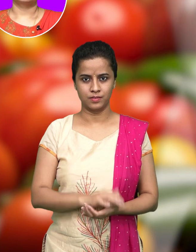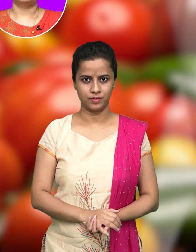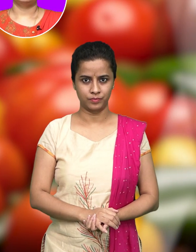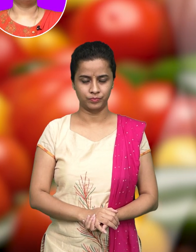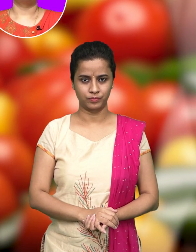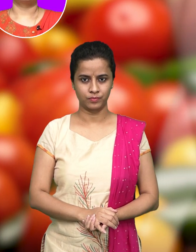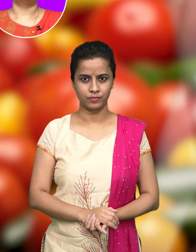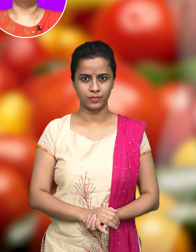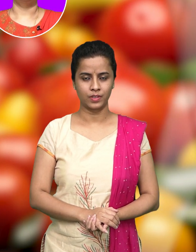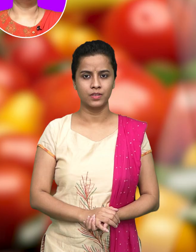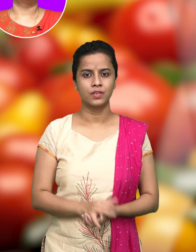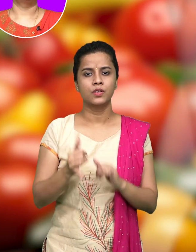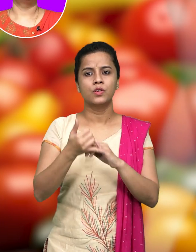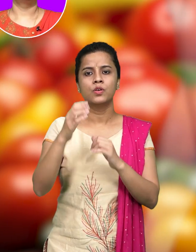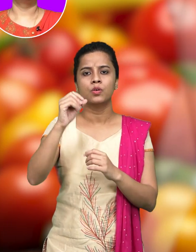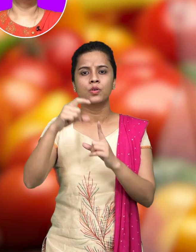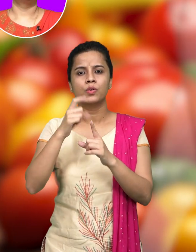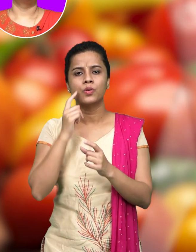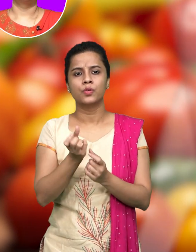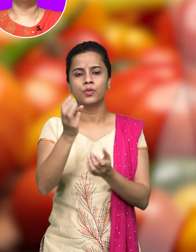The sodium bicarbonate